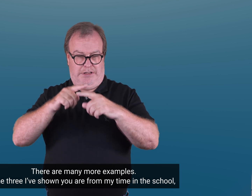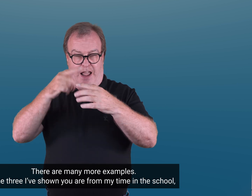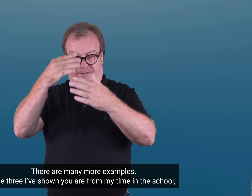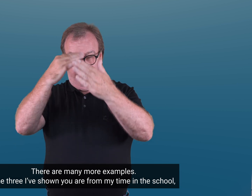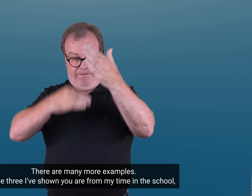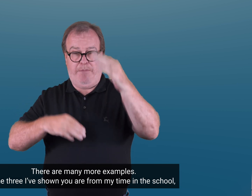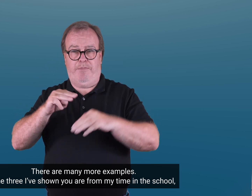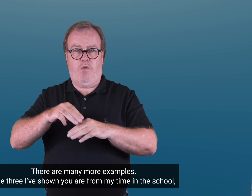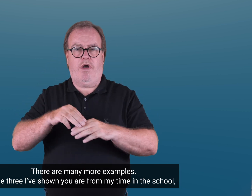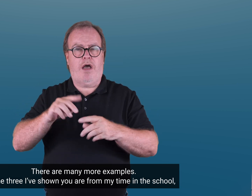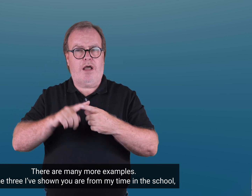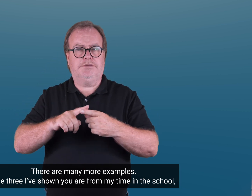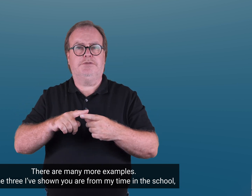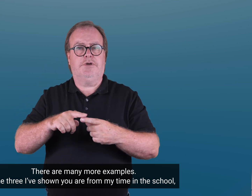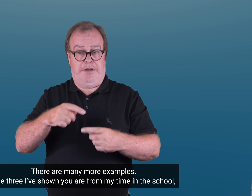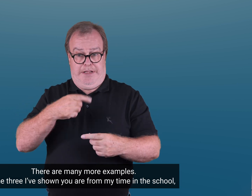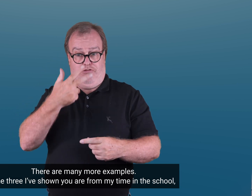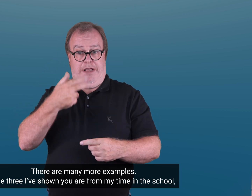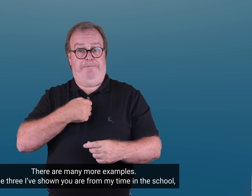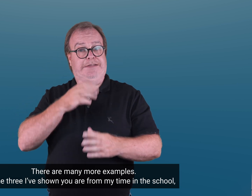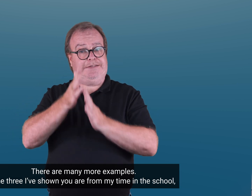more examples. The three I've shown you are from my time in the school,